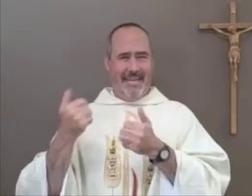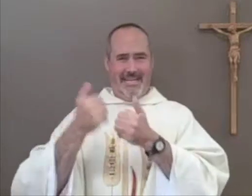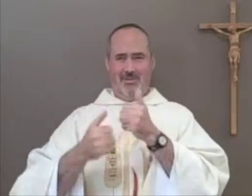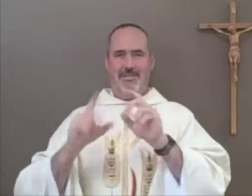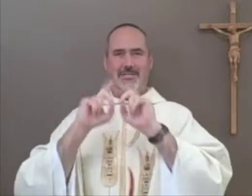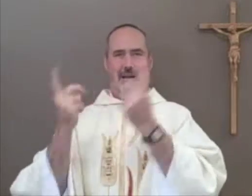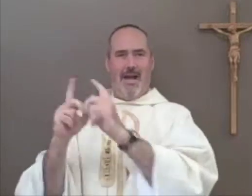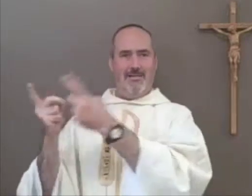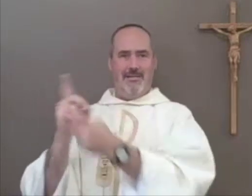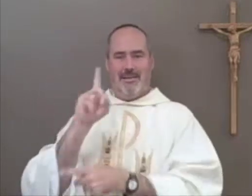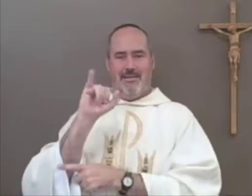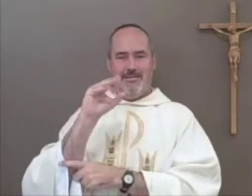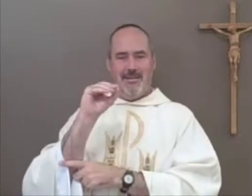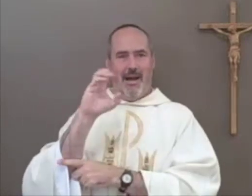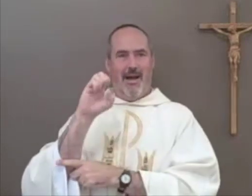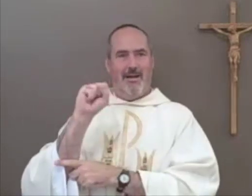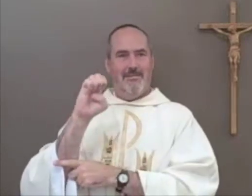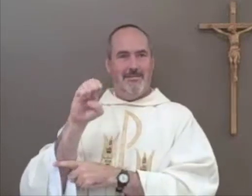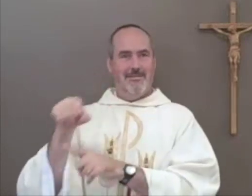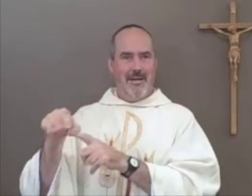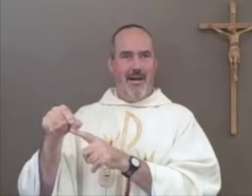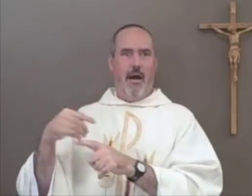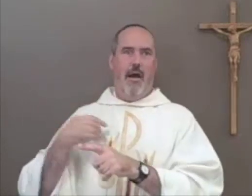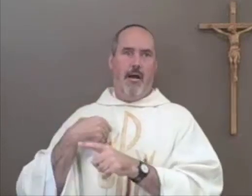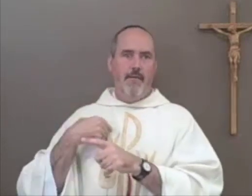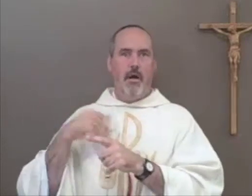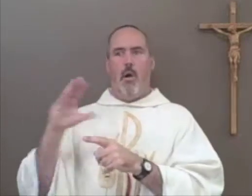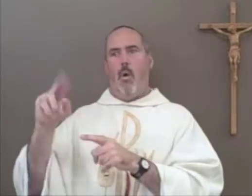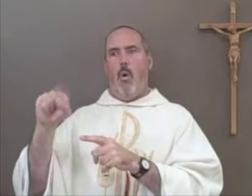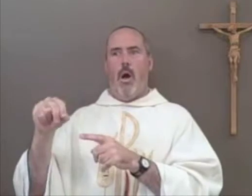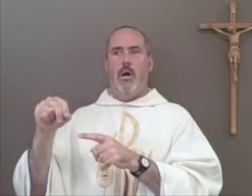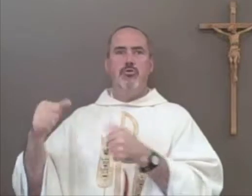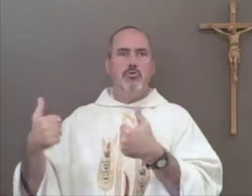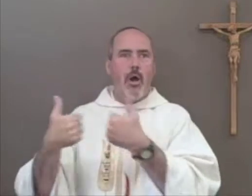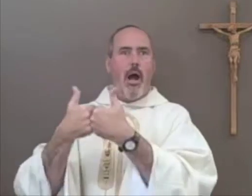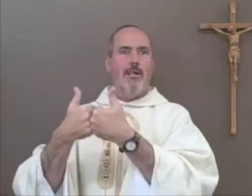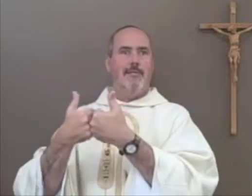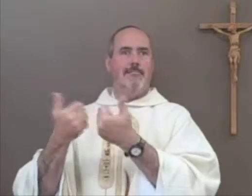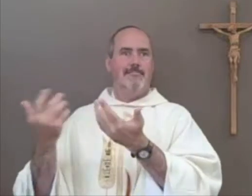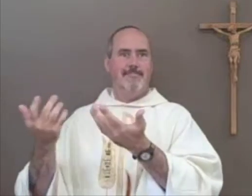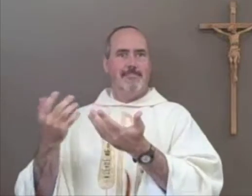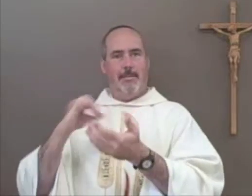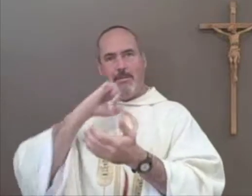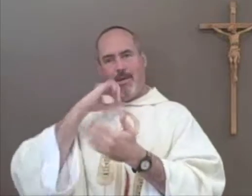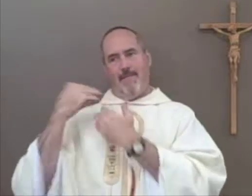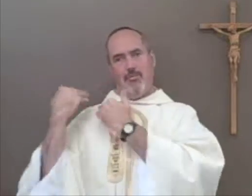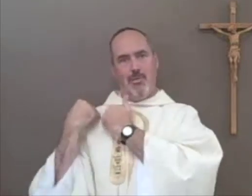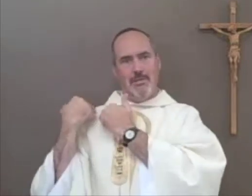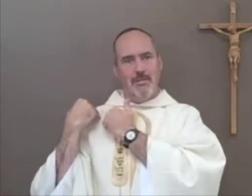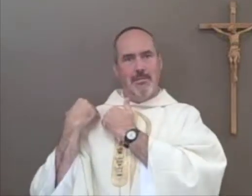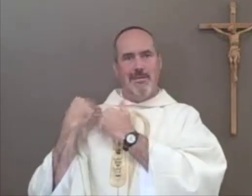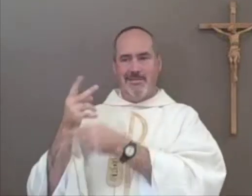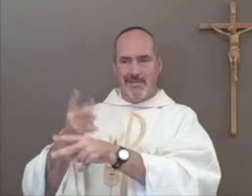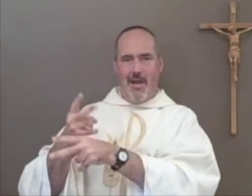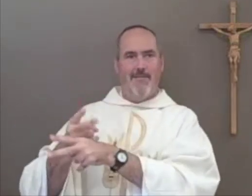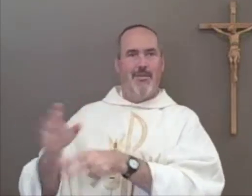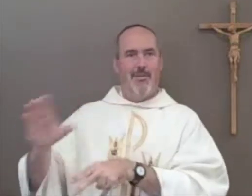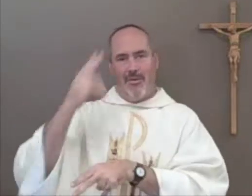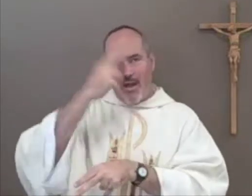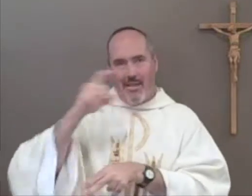big responsibility of managing each diocese. They have their own challenges that they face and their own responsibilities.